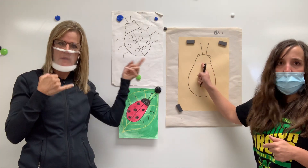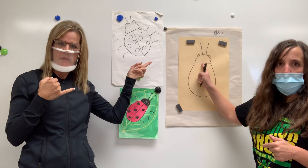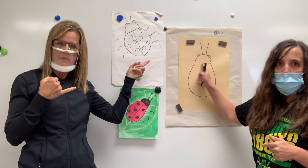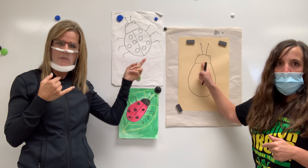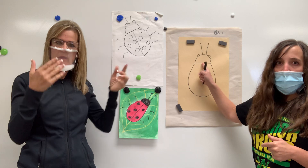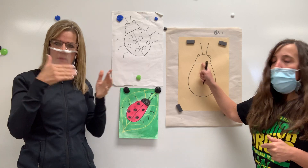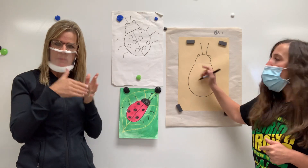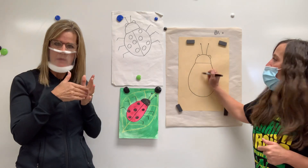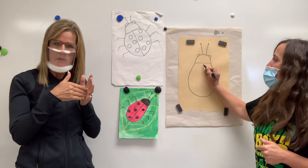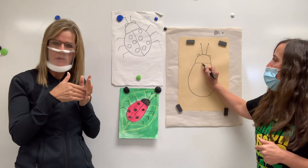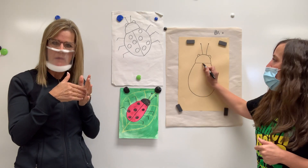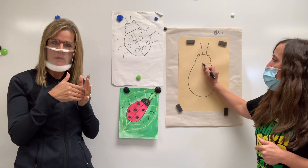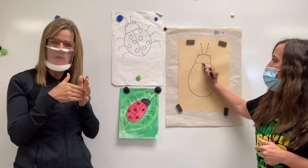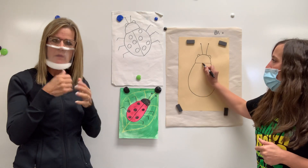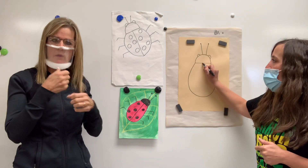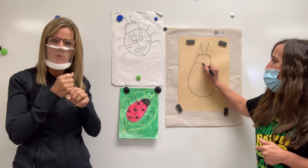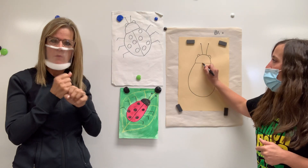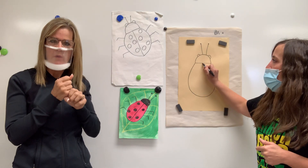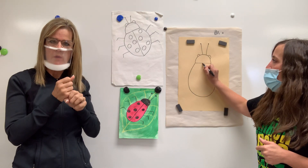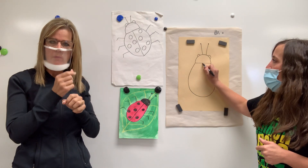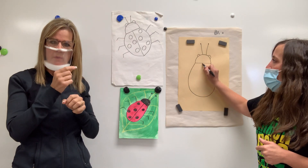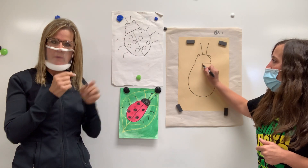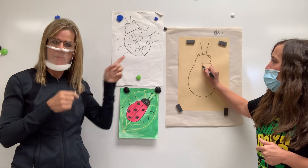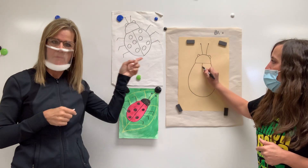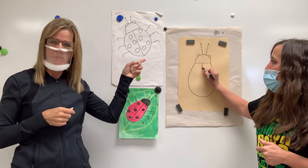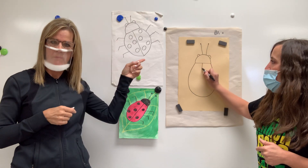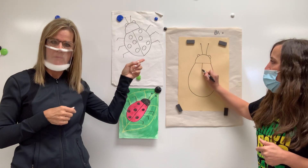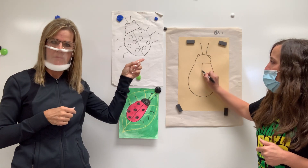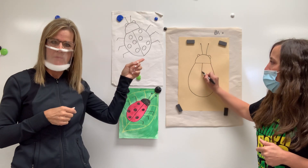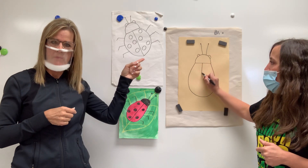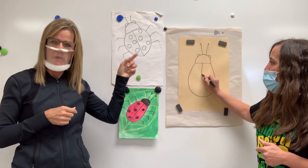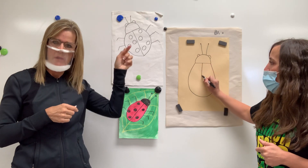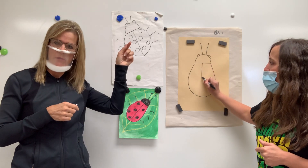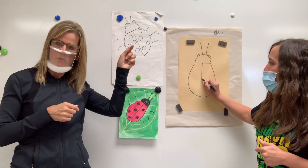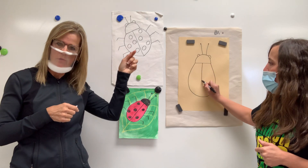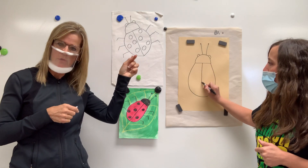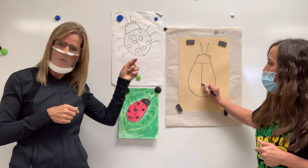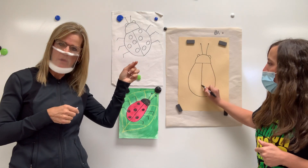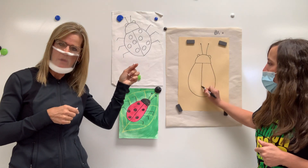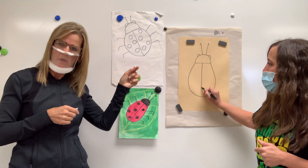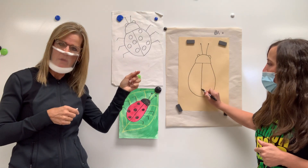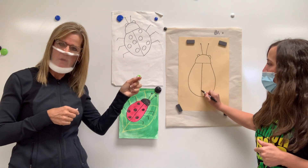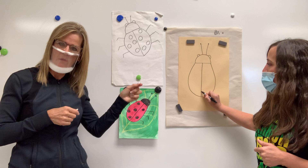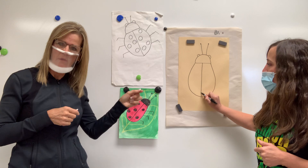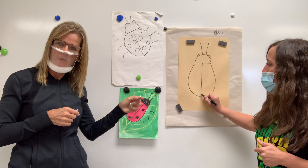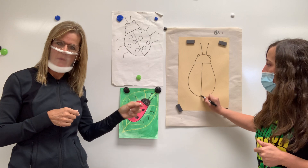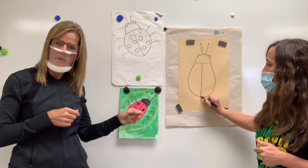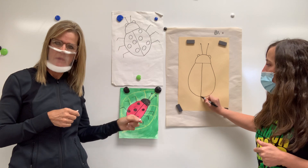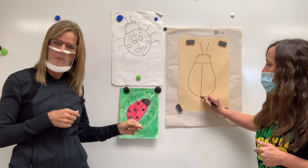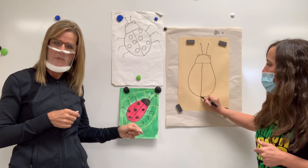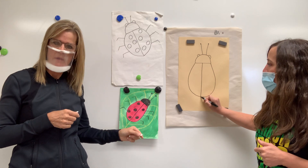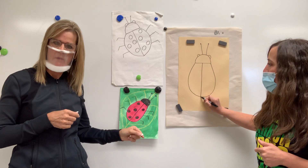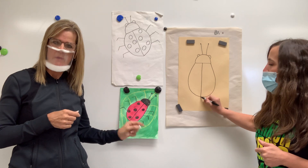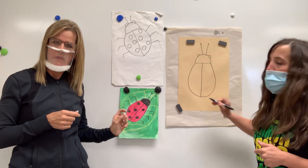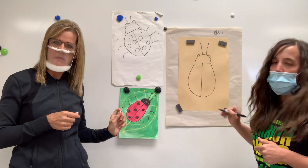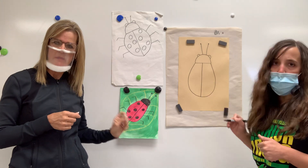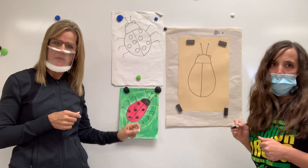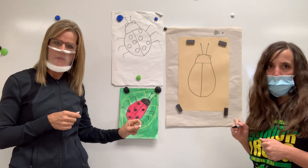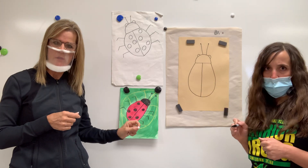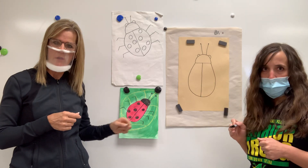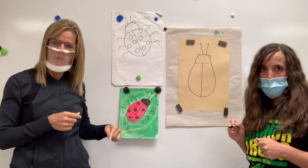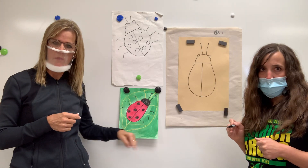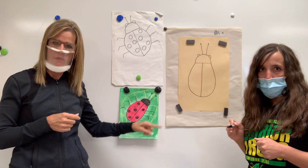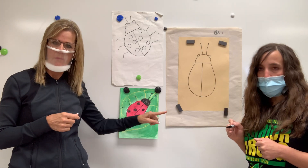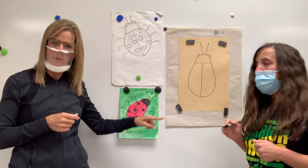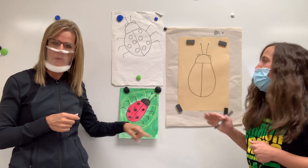in the middle, we're gonna make a straight line very carefully all the way down and touch the bottom